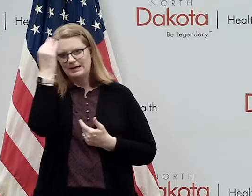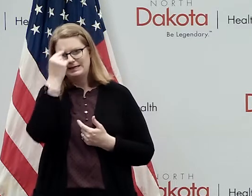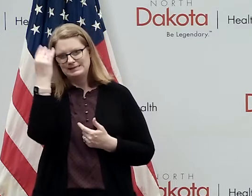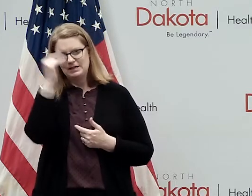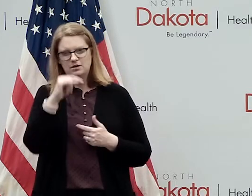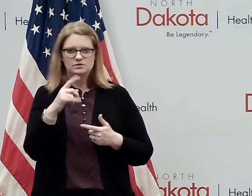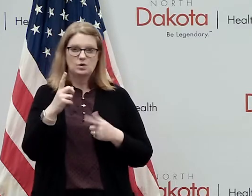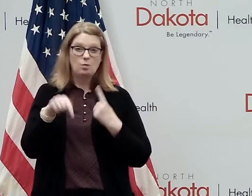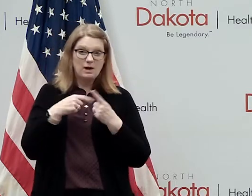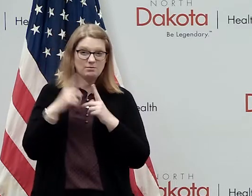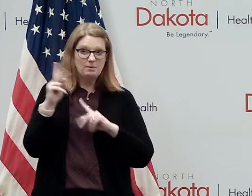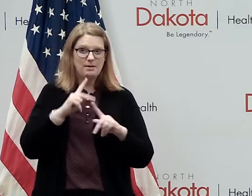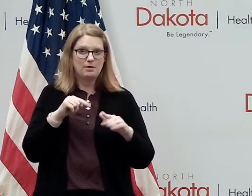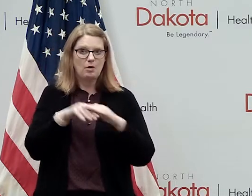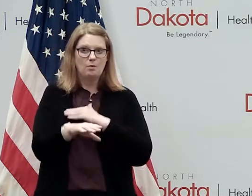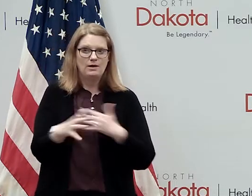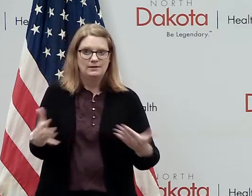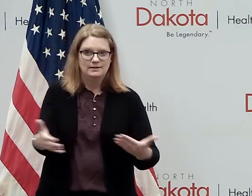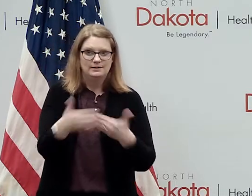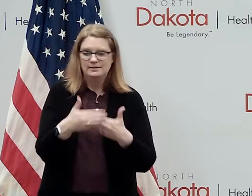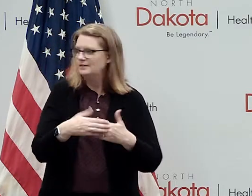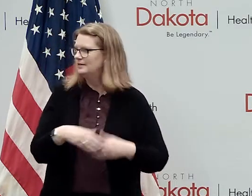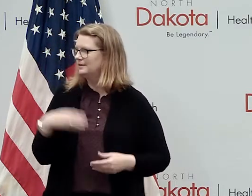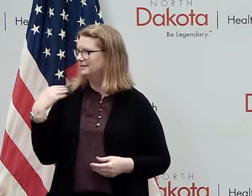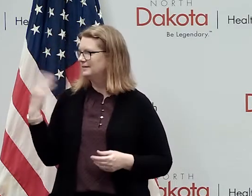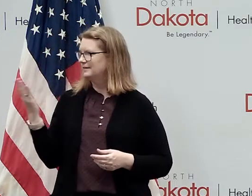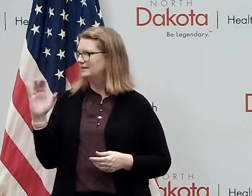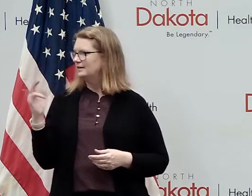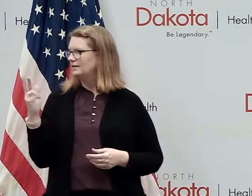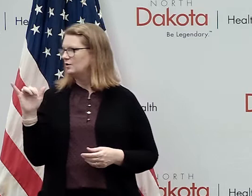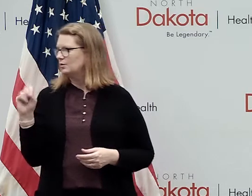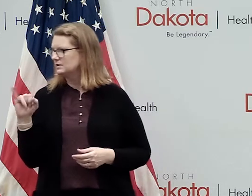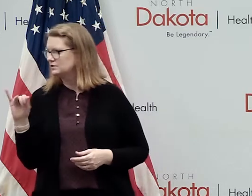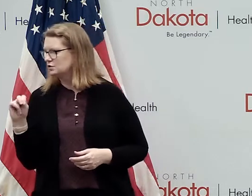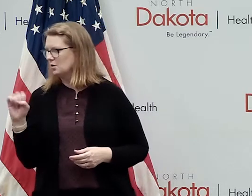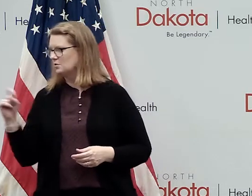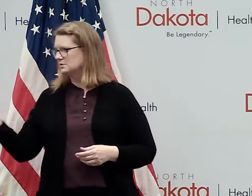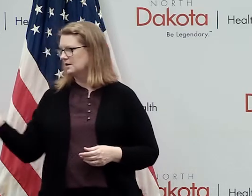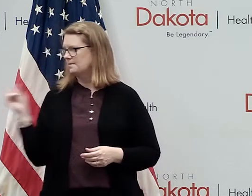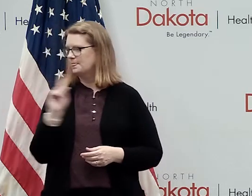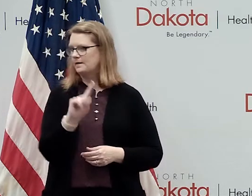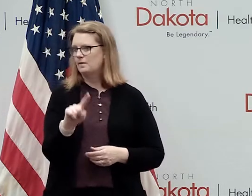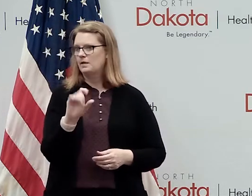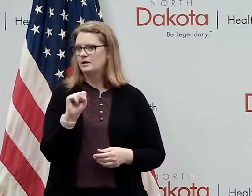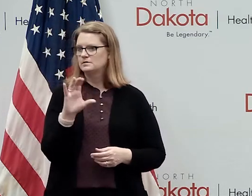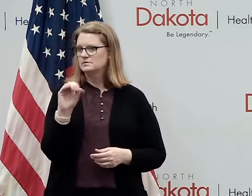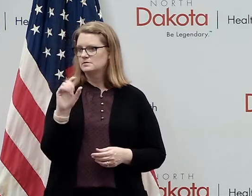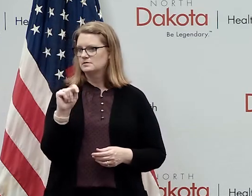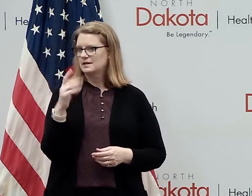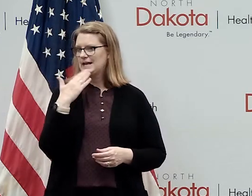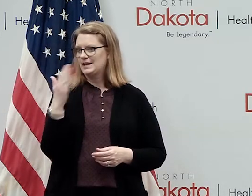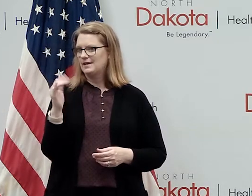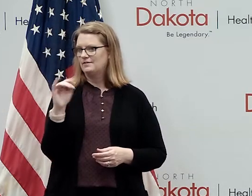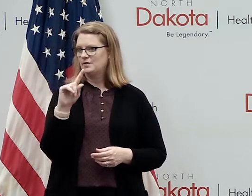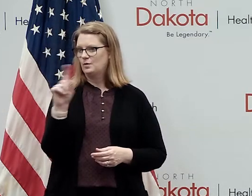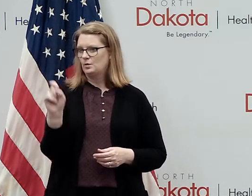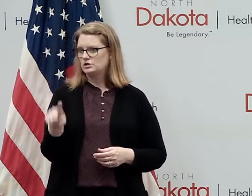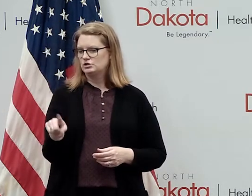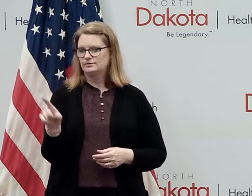I think that there's going to be a great cause for Chris Jones to come on up. And Scott, thank you for your question.